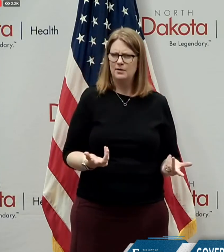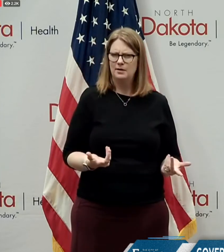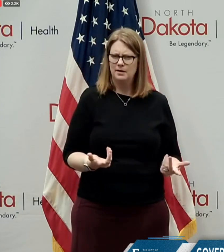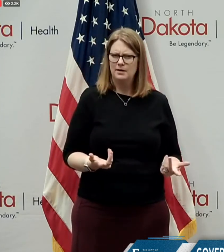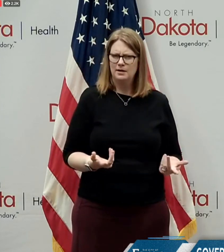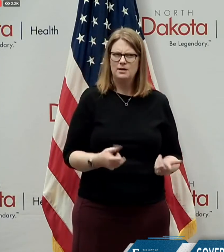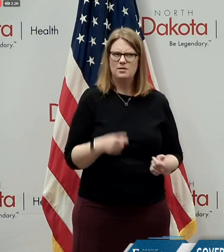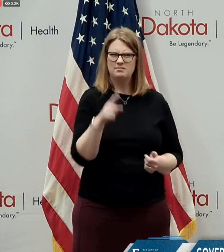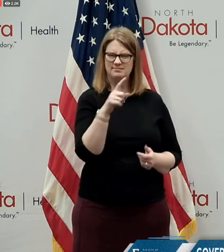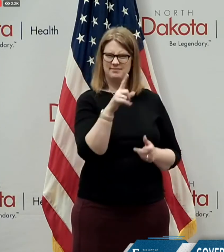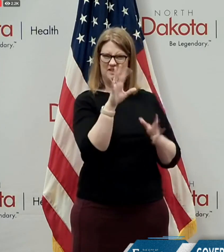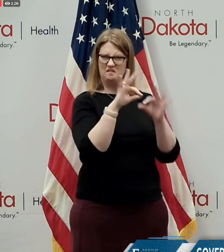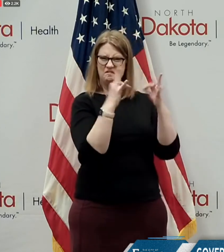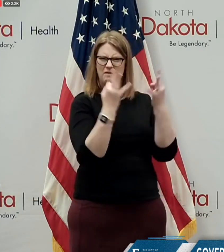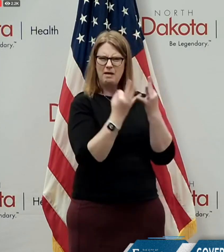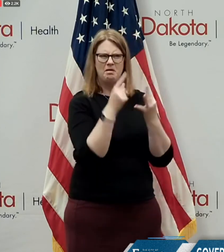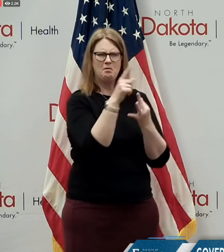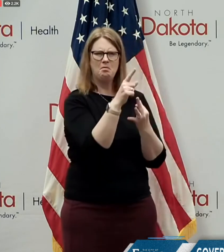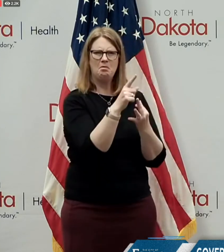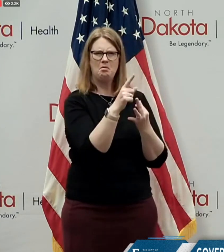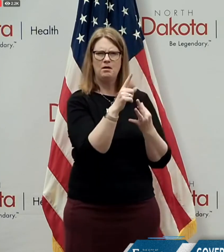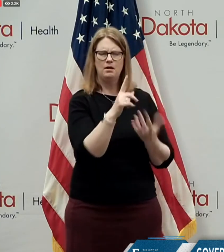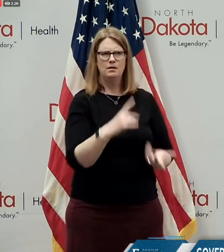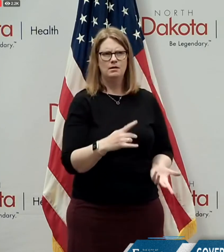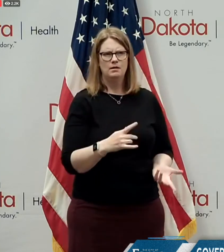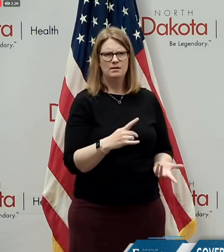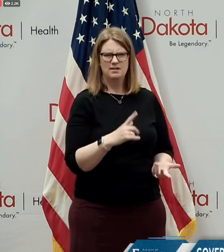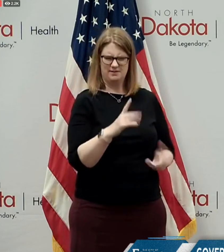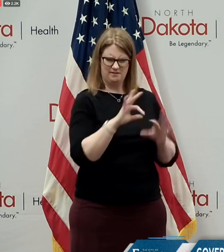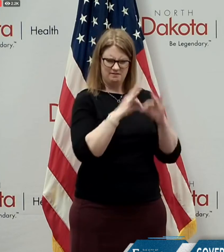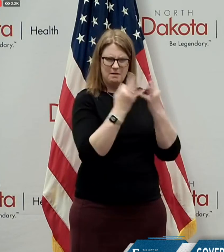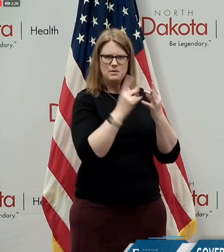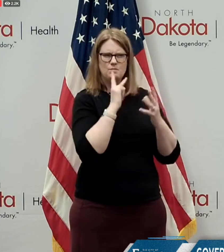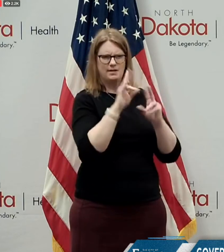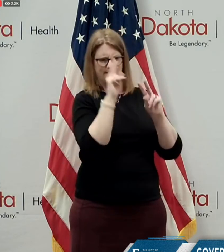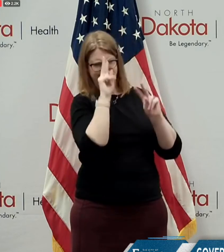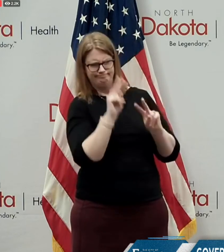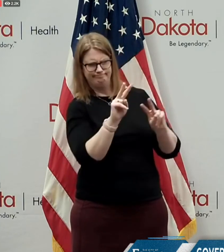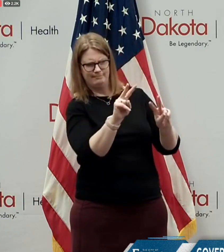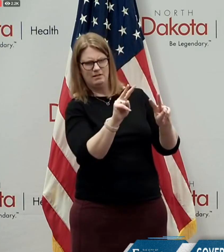right values that would make anybody proud. And,